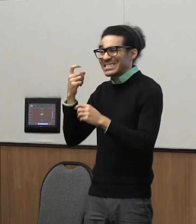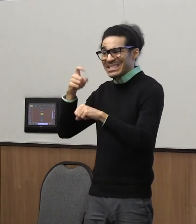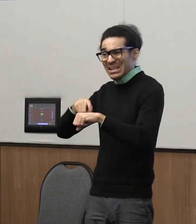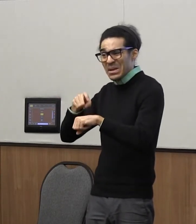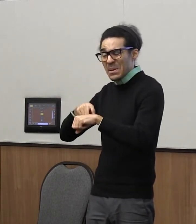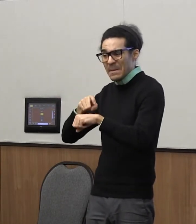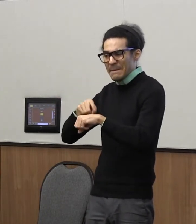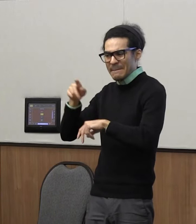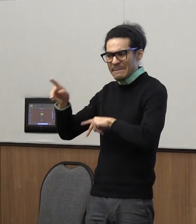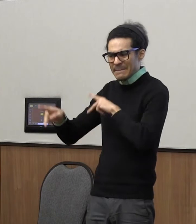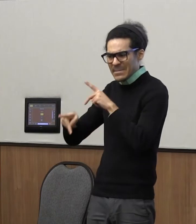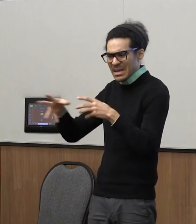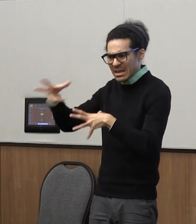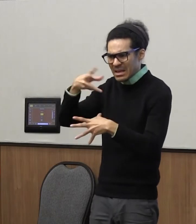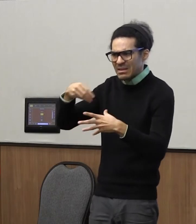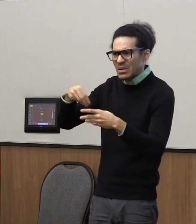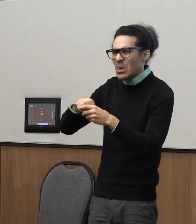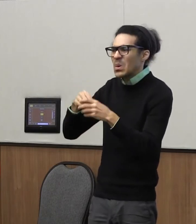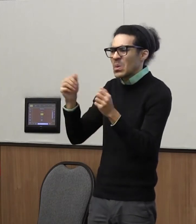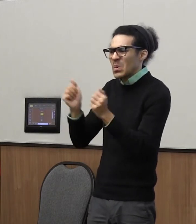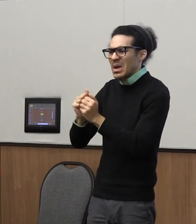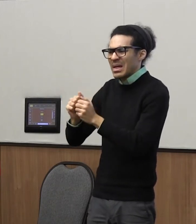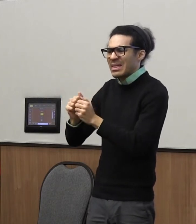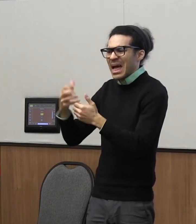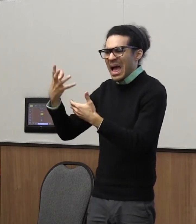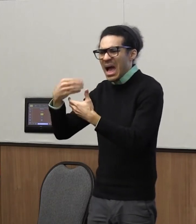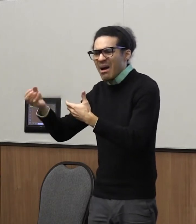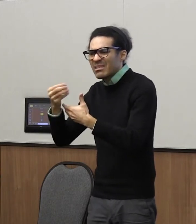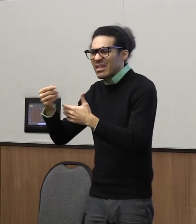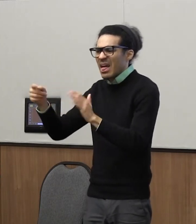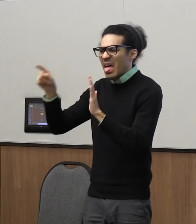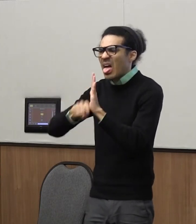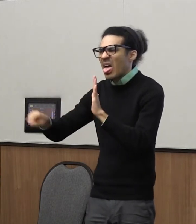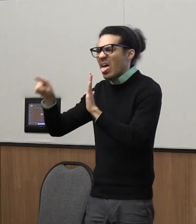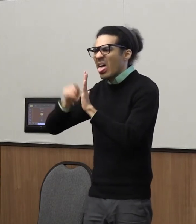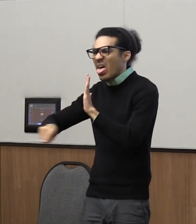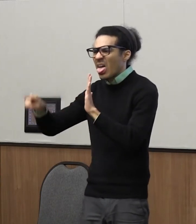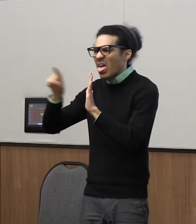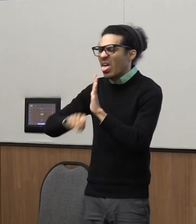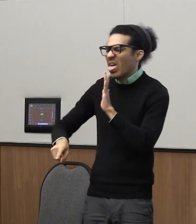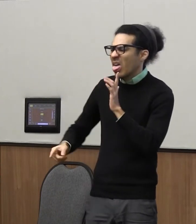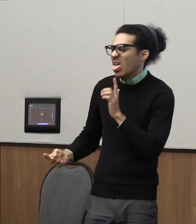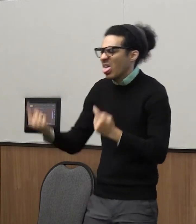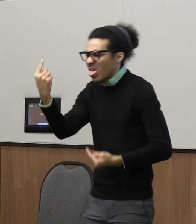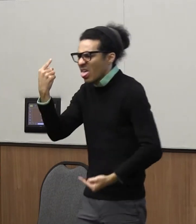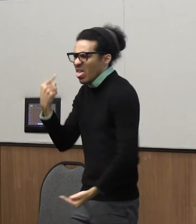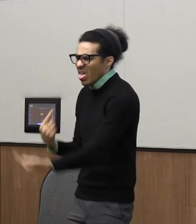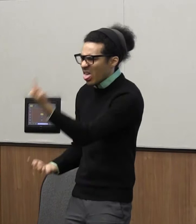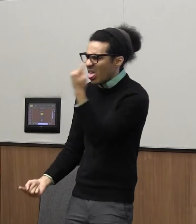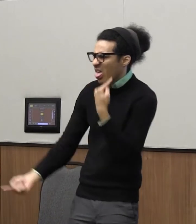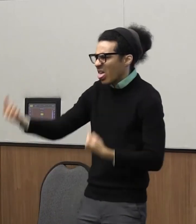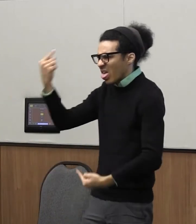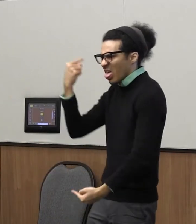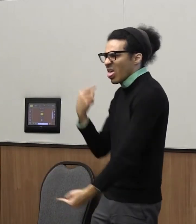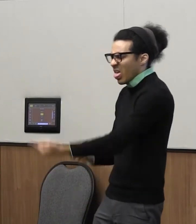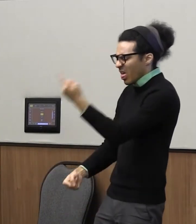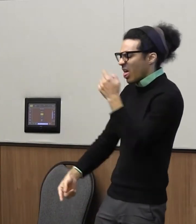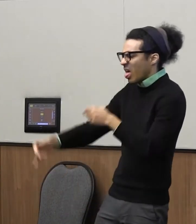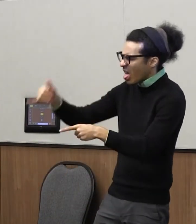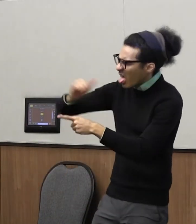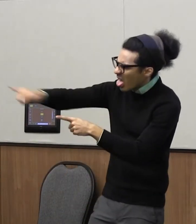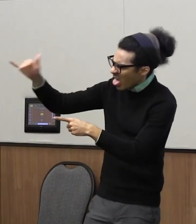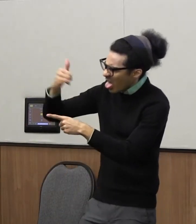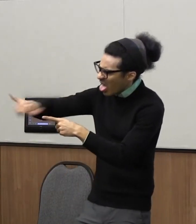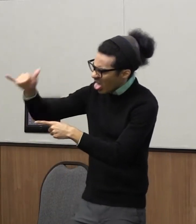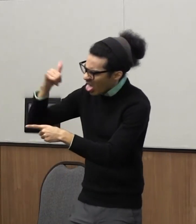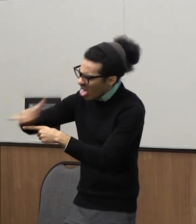have engaged in public diatribes, who have screamed invectives, who used strong-arm methods